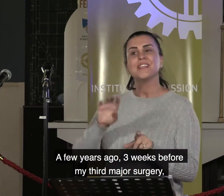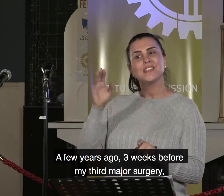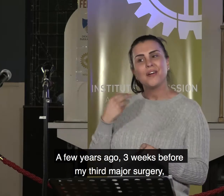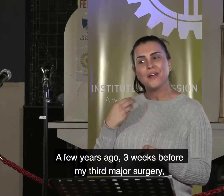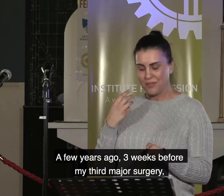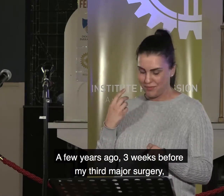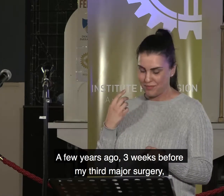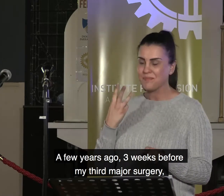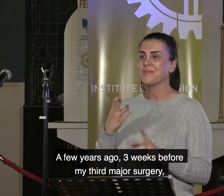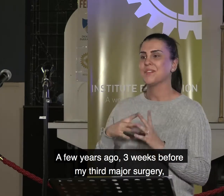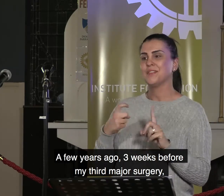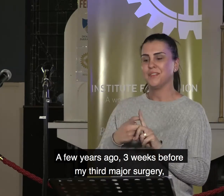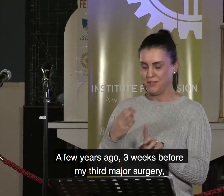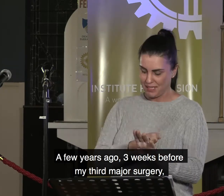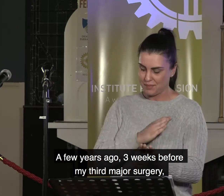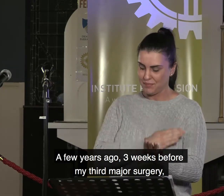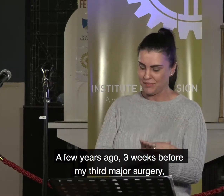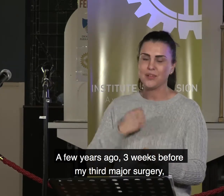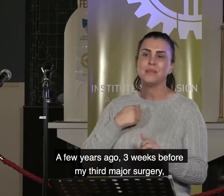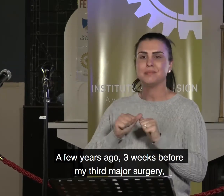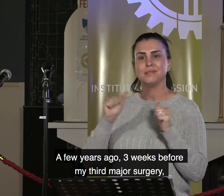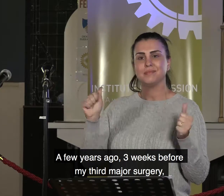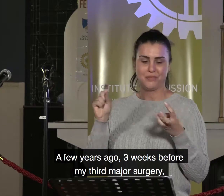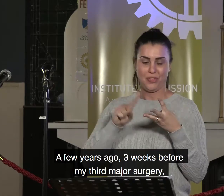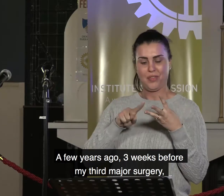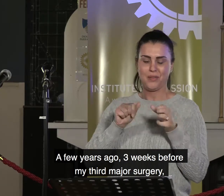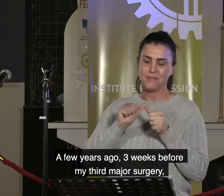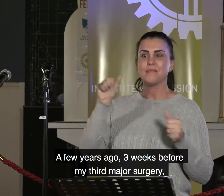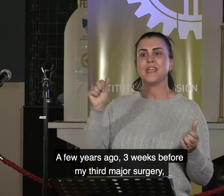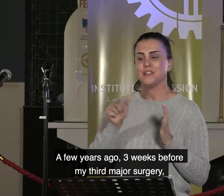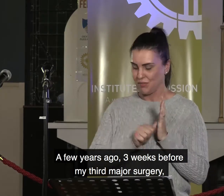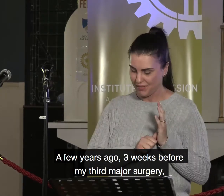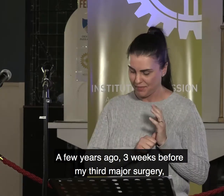A few years ago, 3 weeks before my third major surgery,